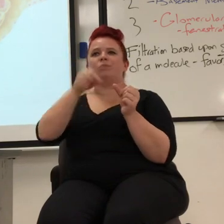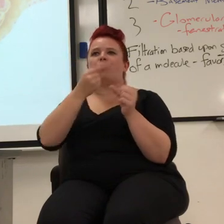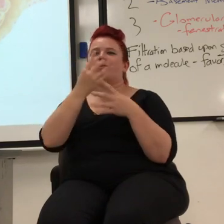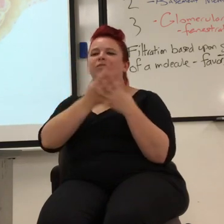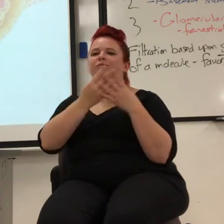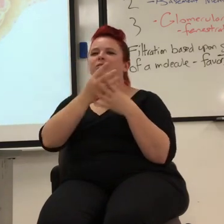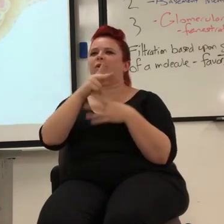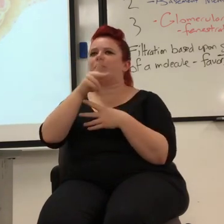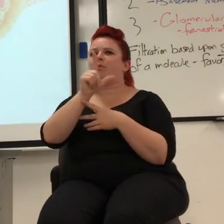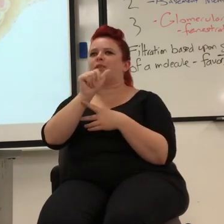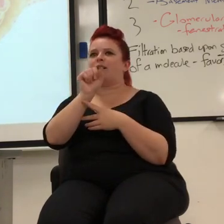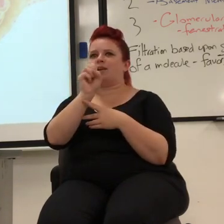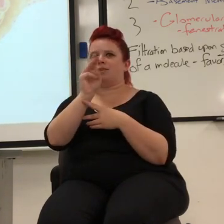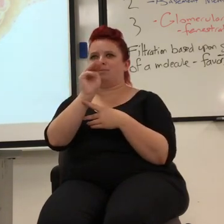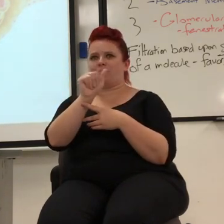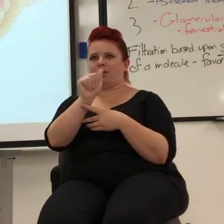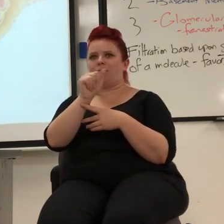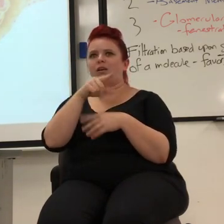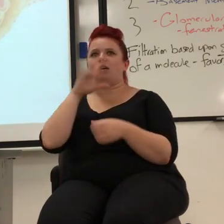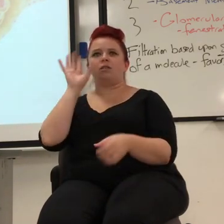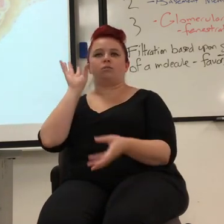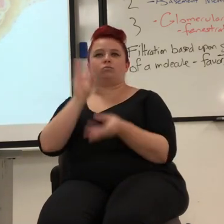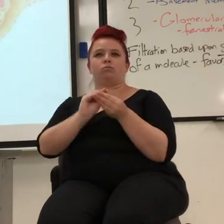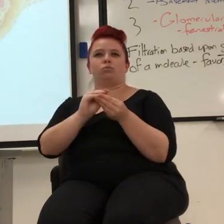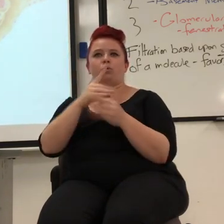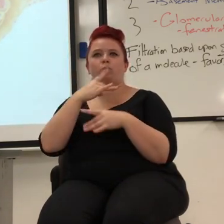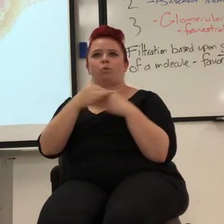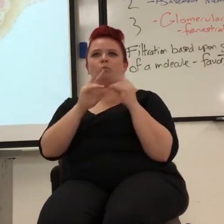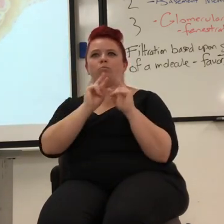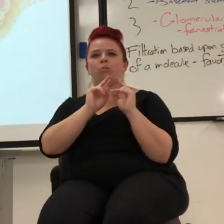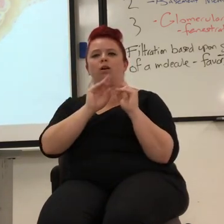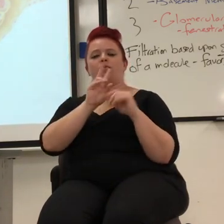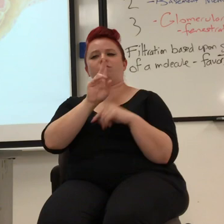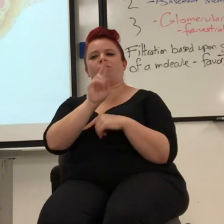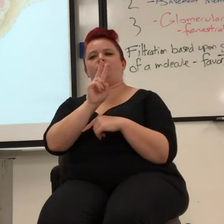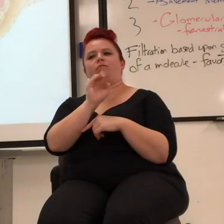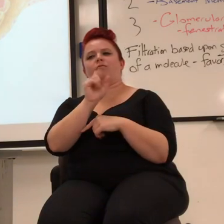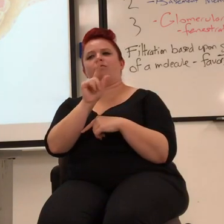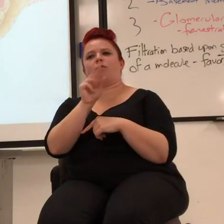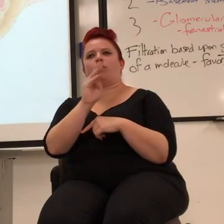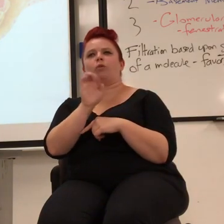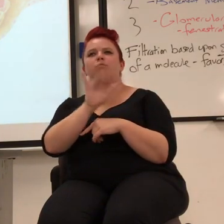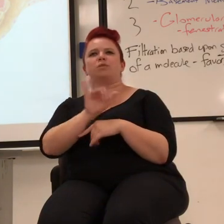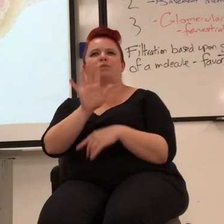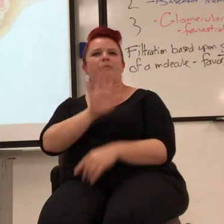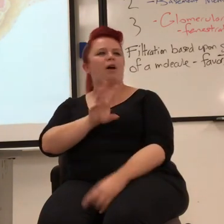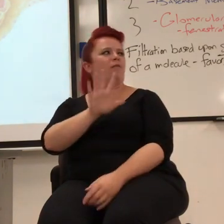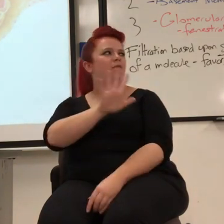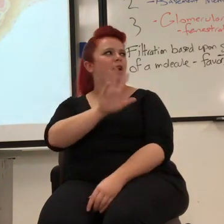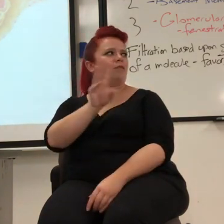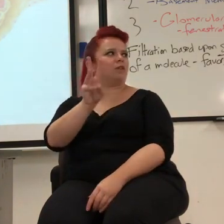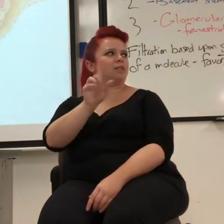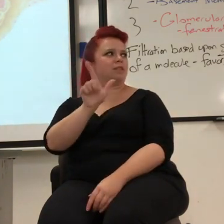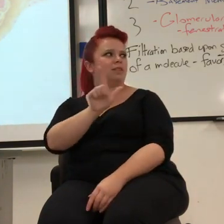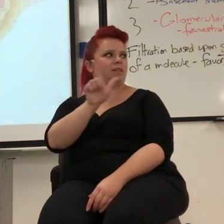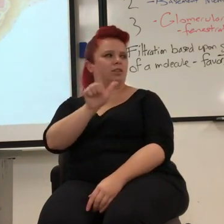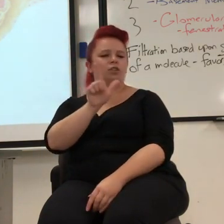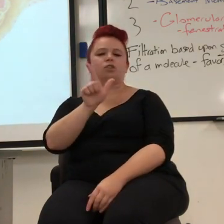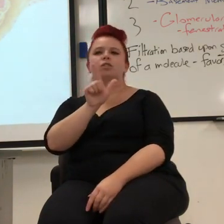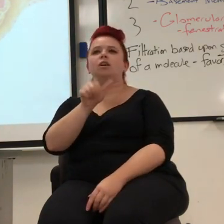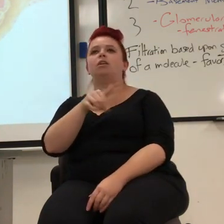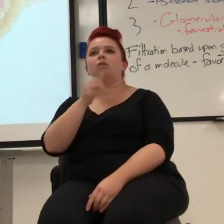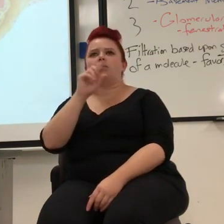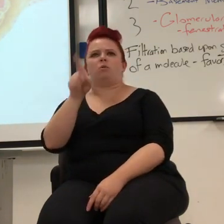plasma. Total blood volume is about 5 or 6 liters. Plasma is only about half of that. So you're only filtering 2 or 3 liters of